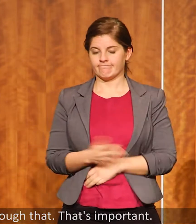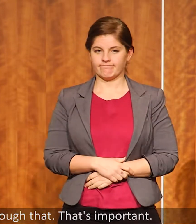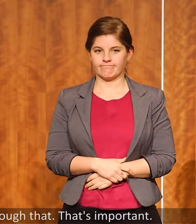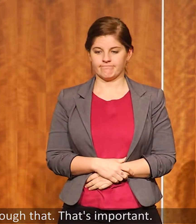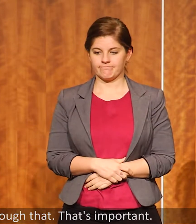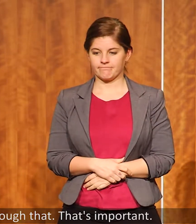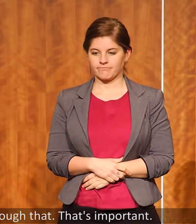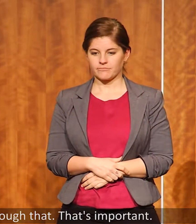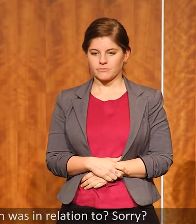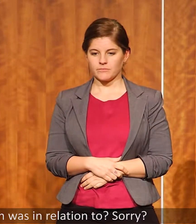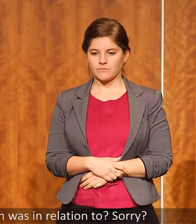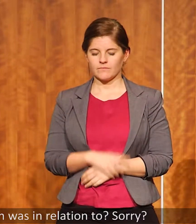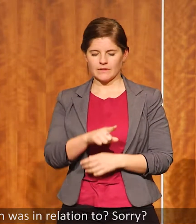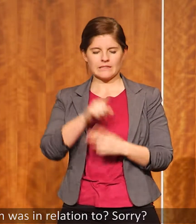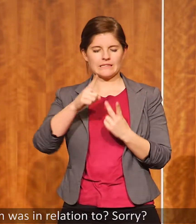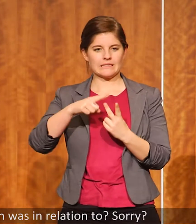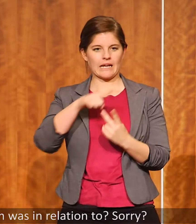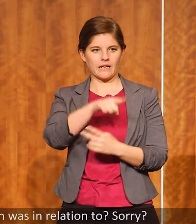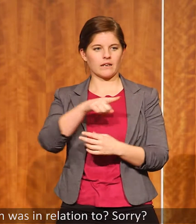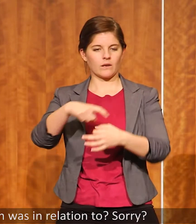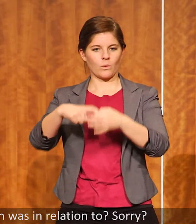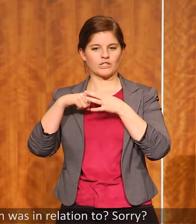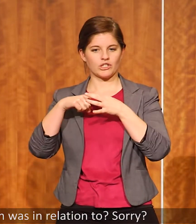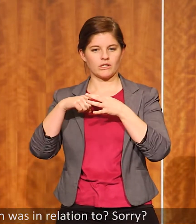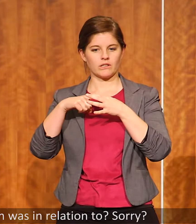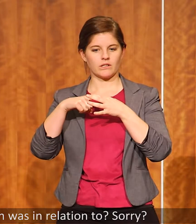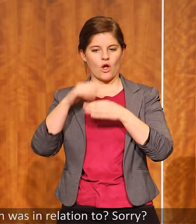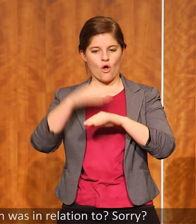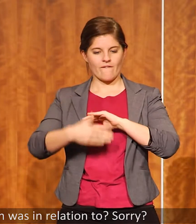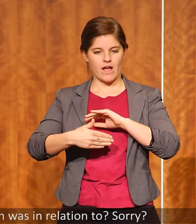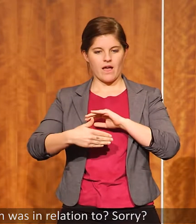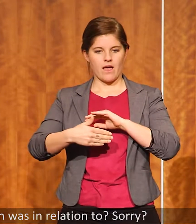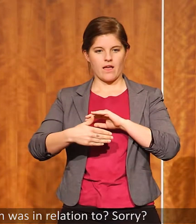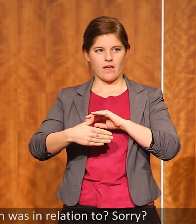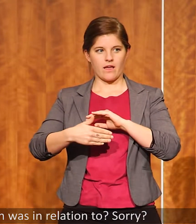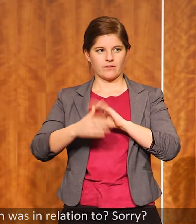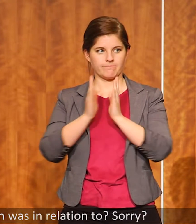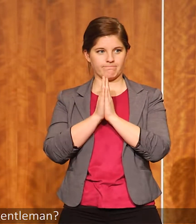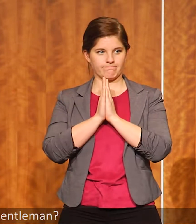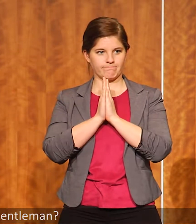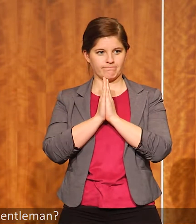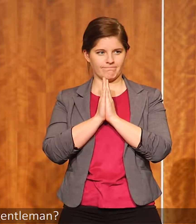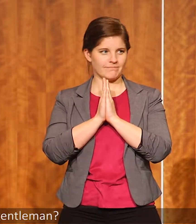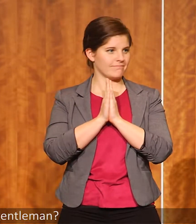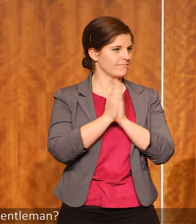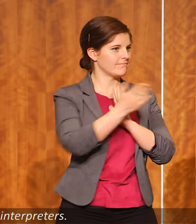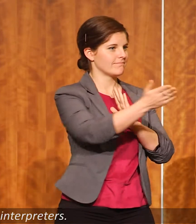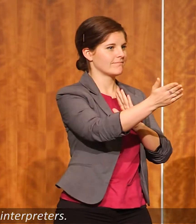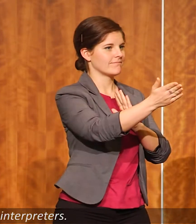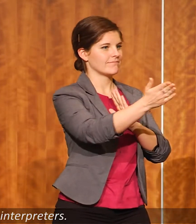That's important. So the second part of the question was in relation to, sorry, where's the